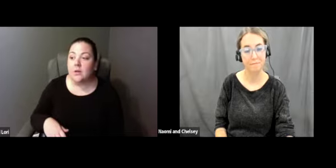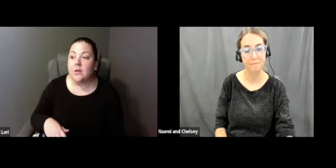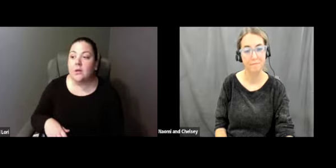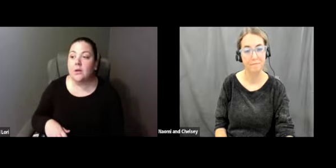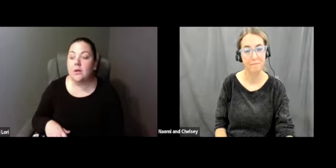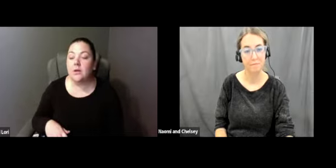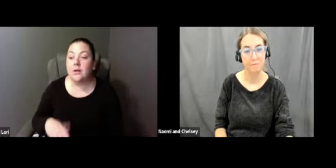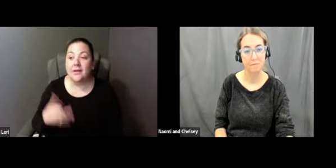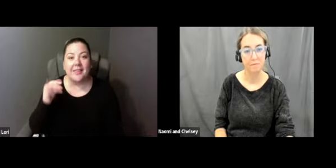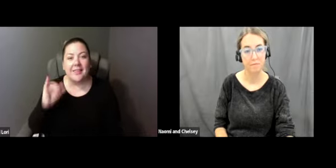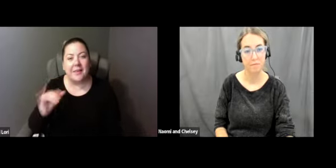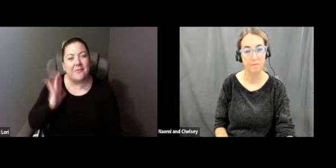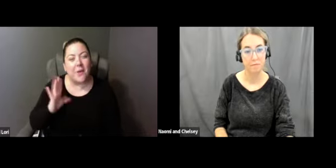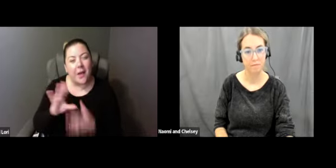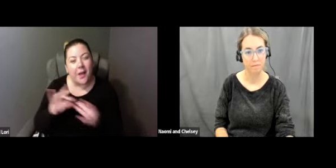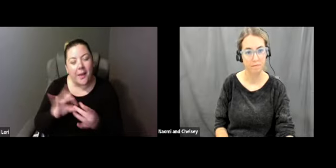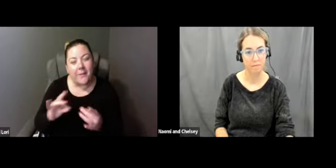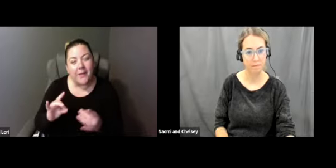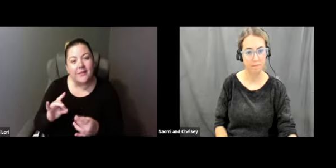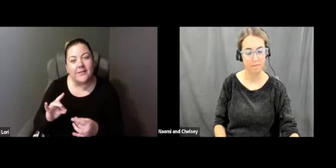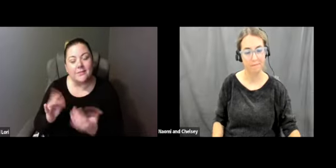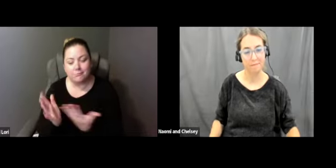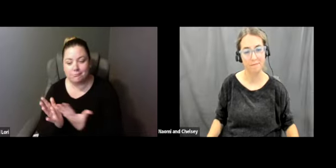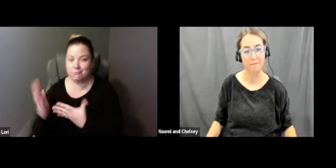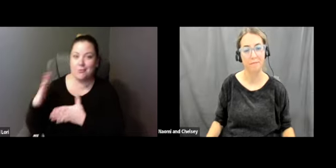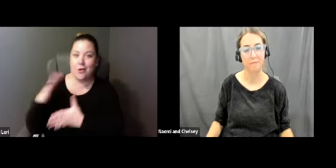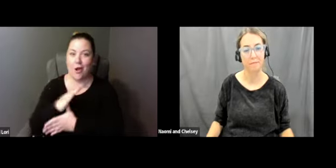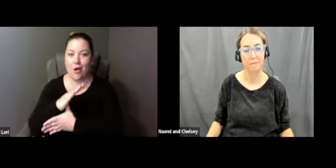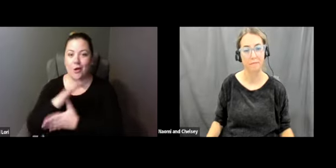before, it's always going to be deaf first, and for